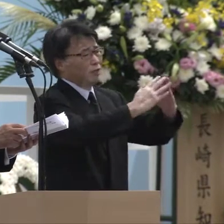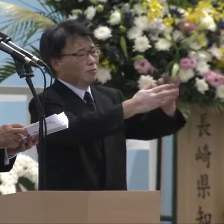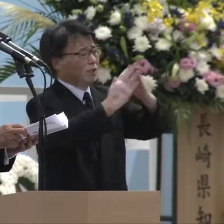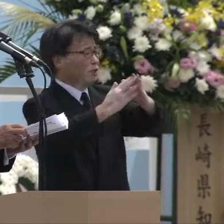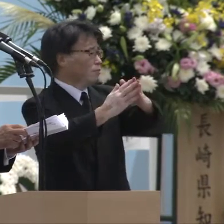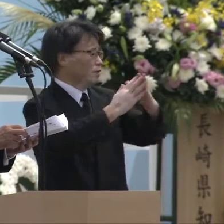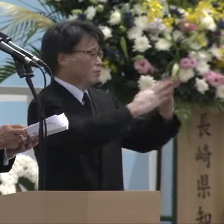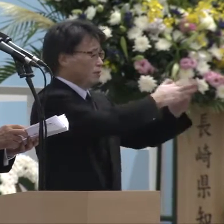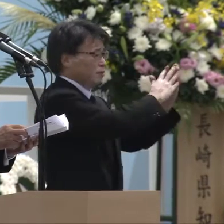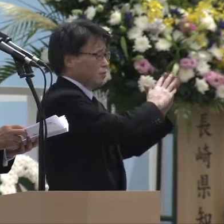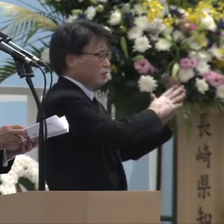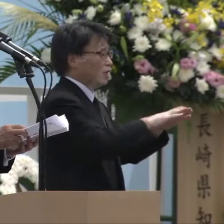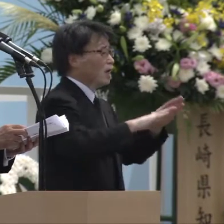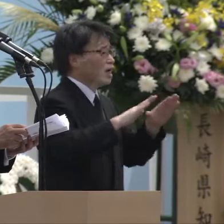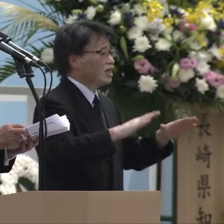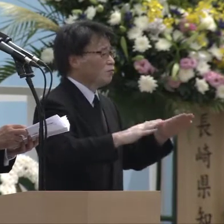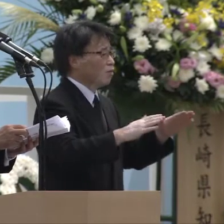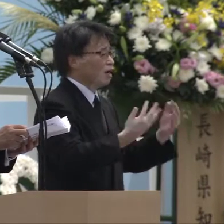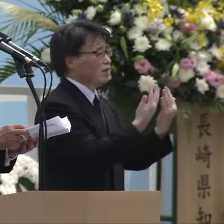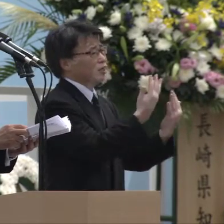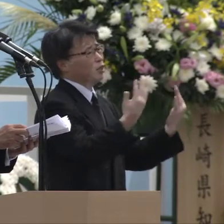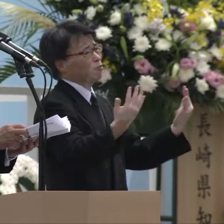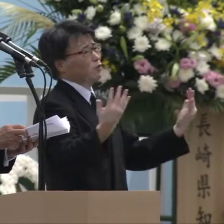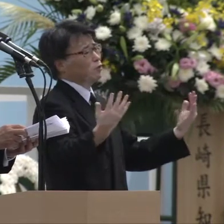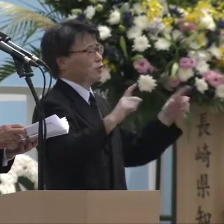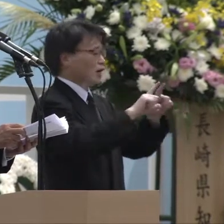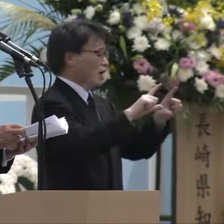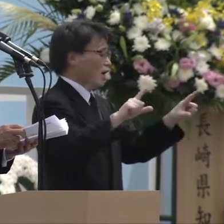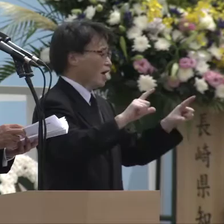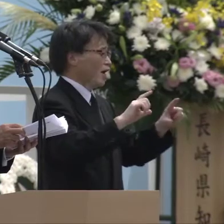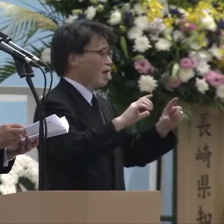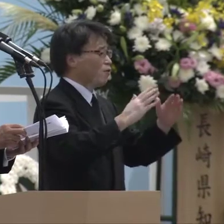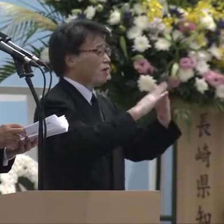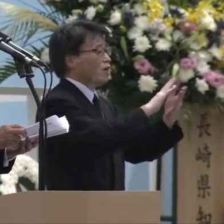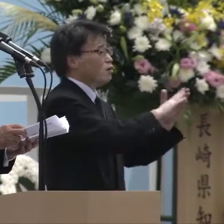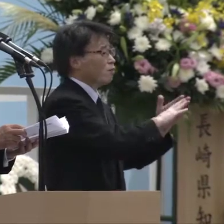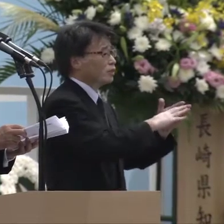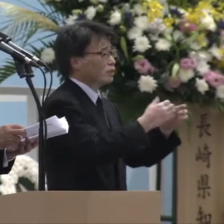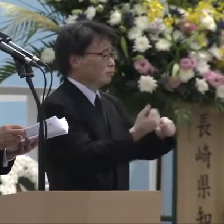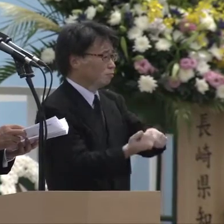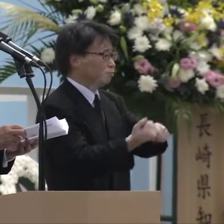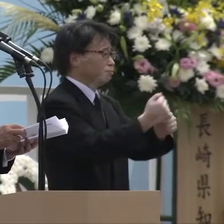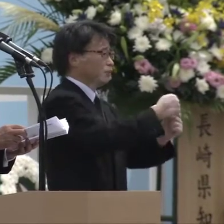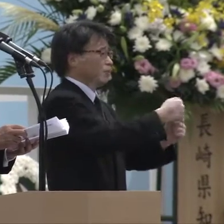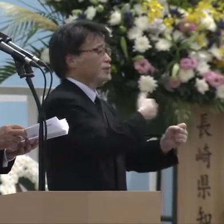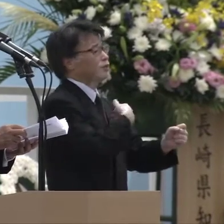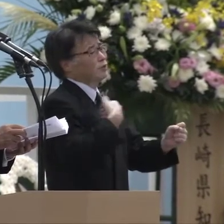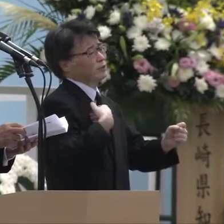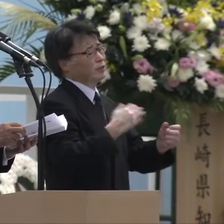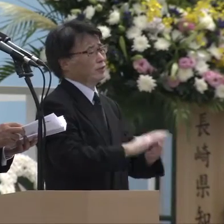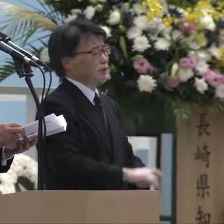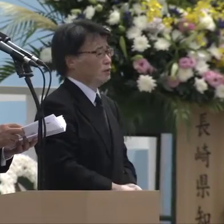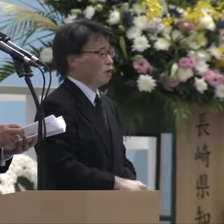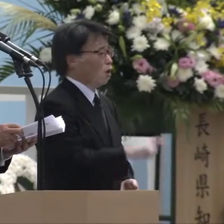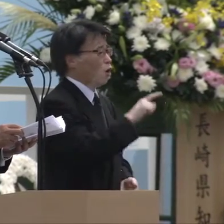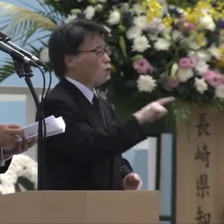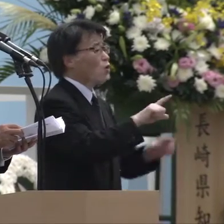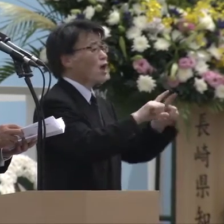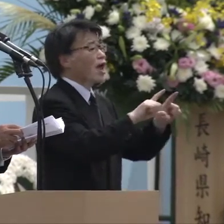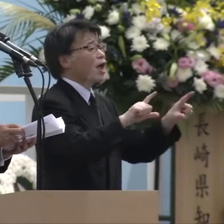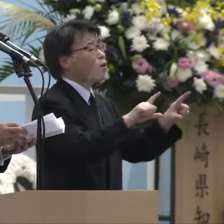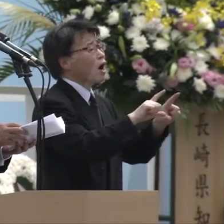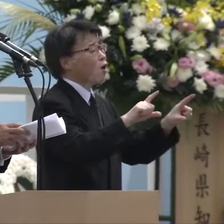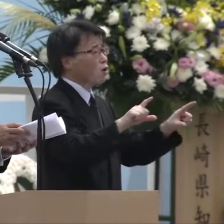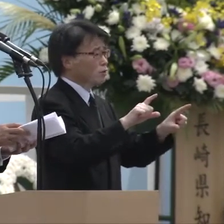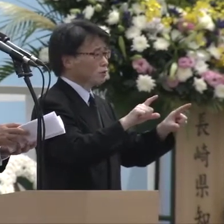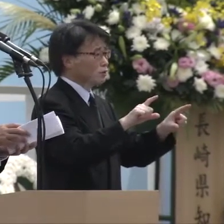the town, once reduced to rubble, was restored and now re-emerged as a greenery and a peaceful city.